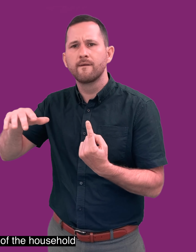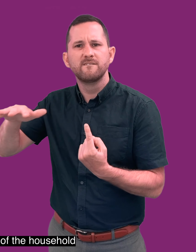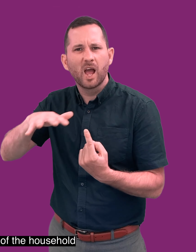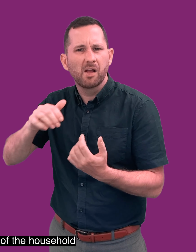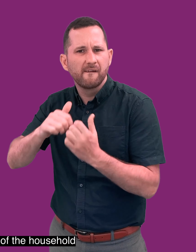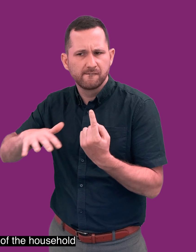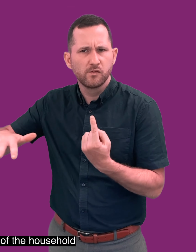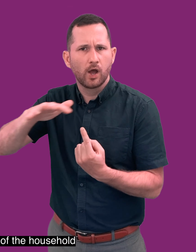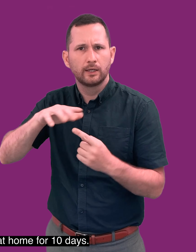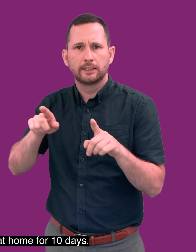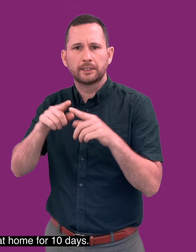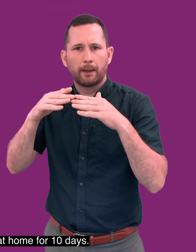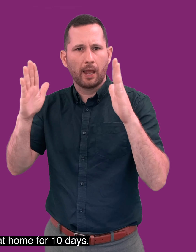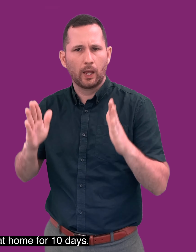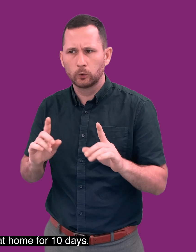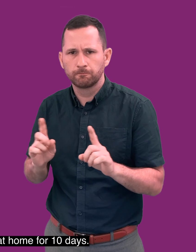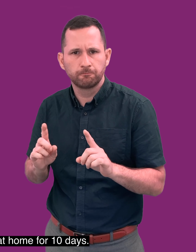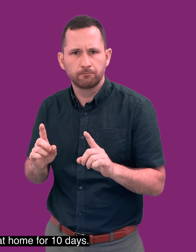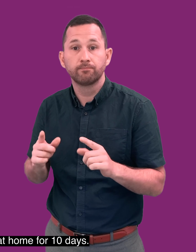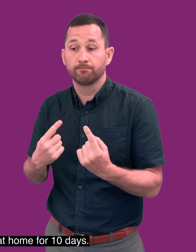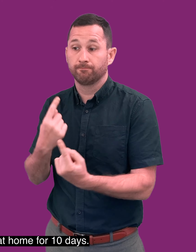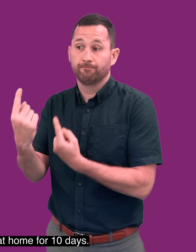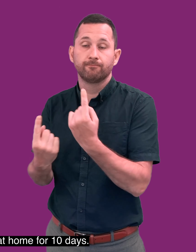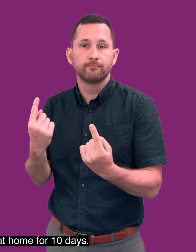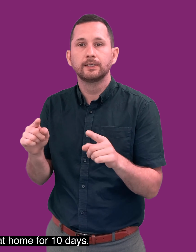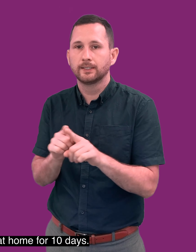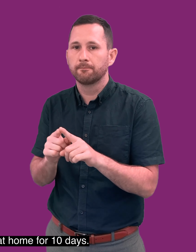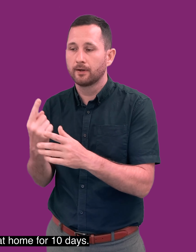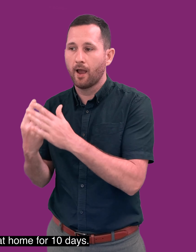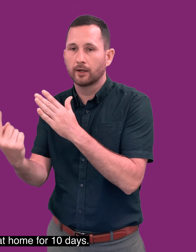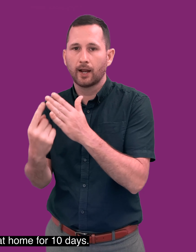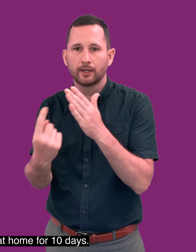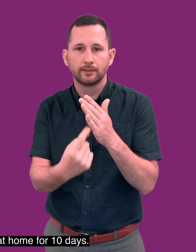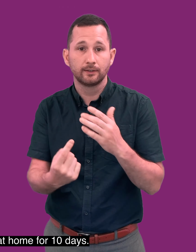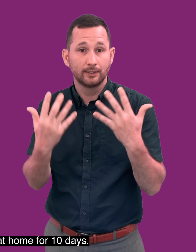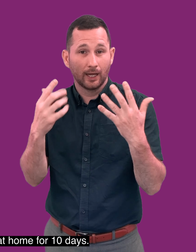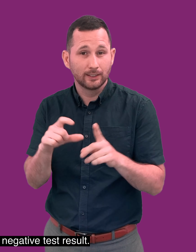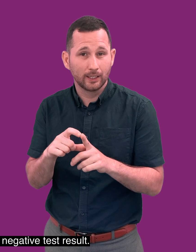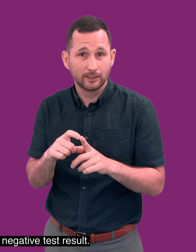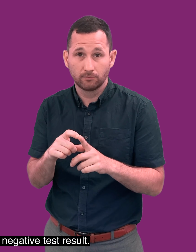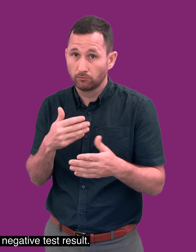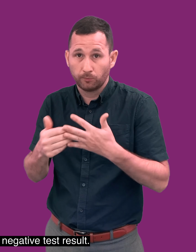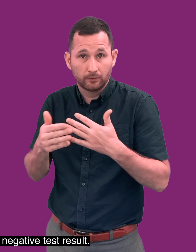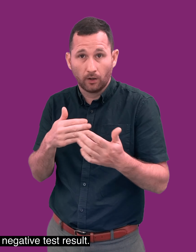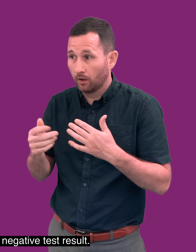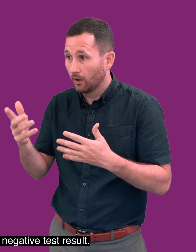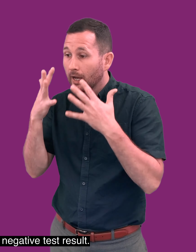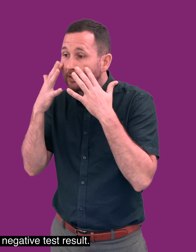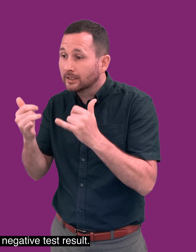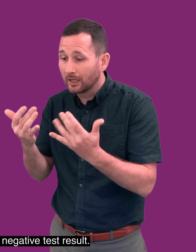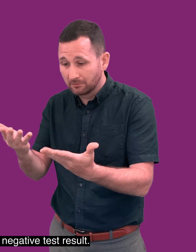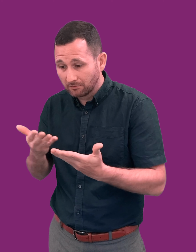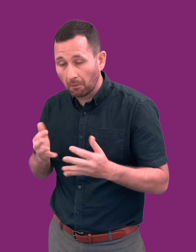Other members of the household should self-isolate at home for 10 days, even if they have a negative